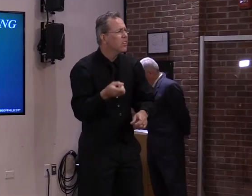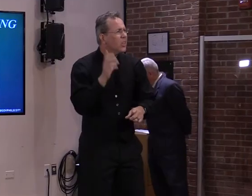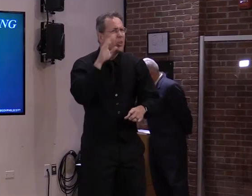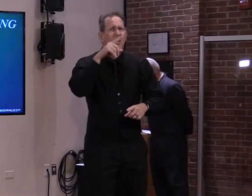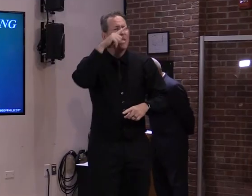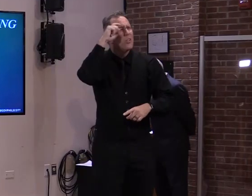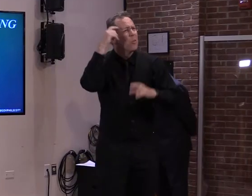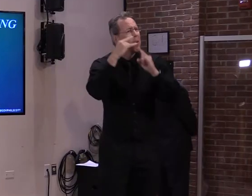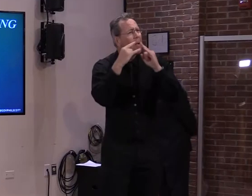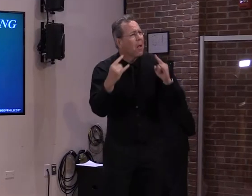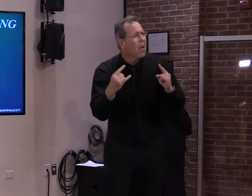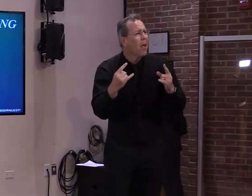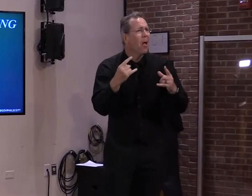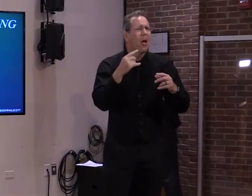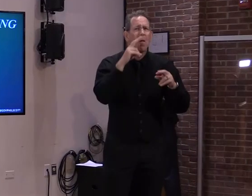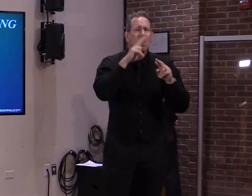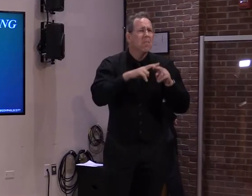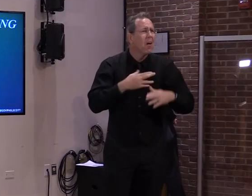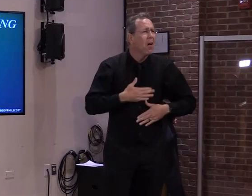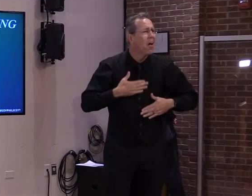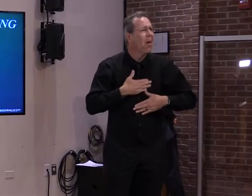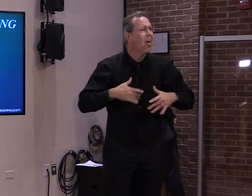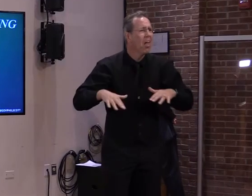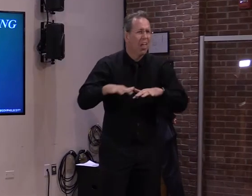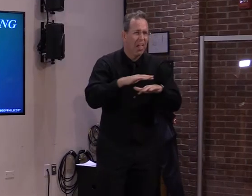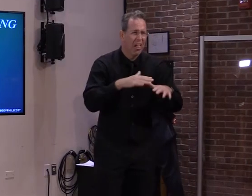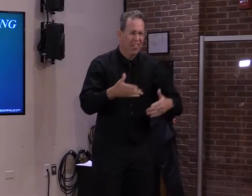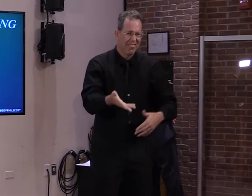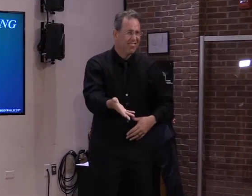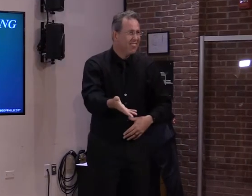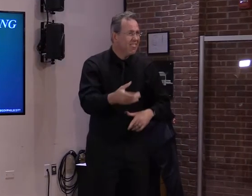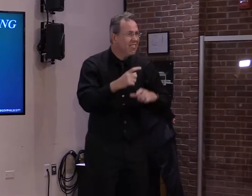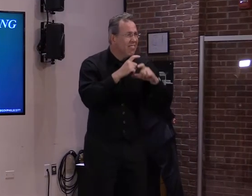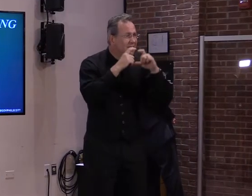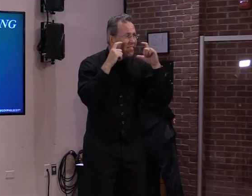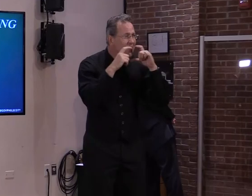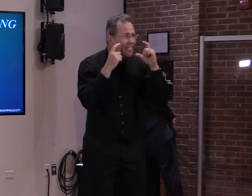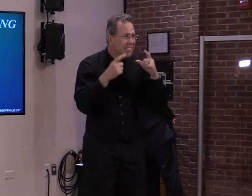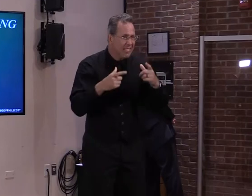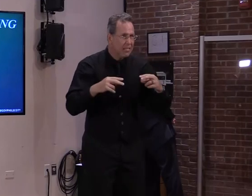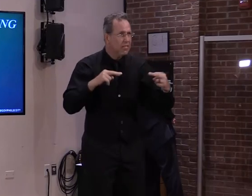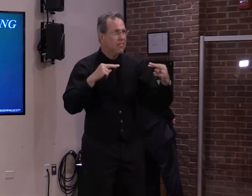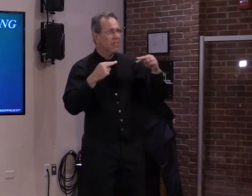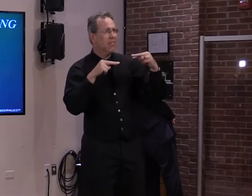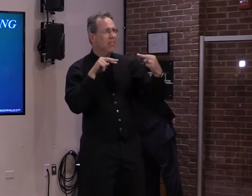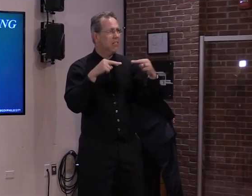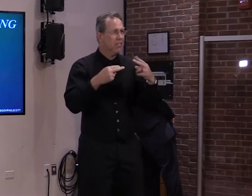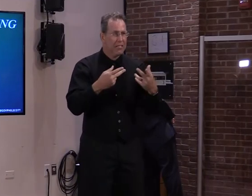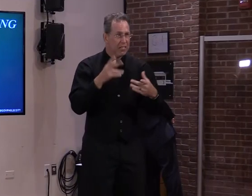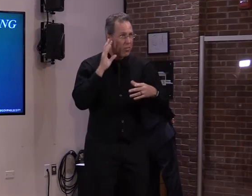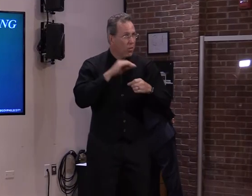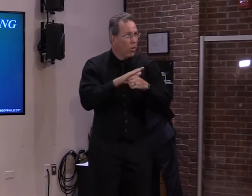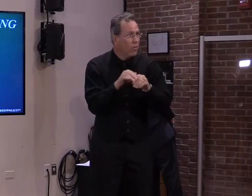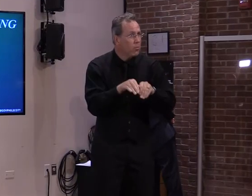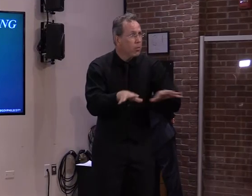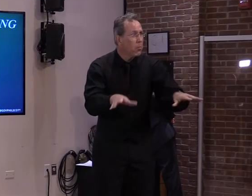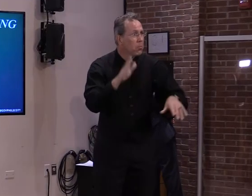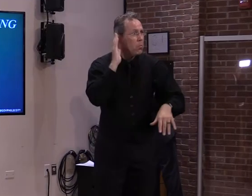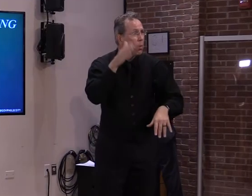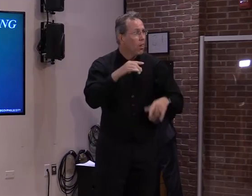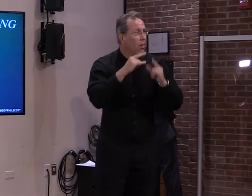together unmasked. And this Delta variant sort of creeping up on us. Any additional thoughts? You know,